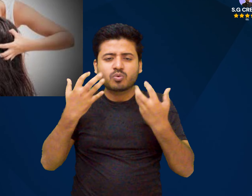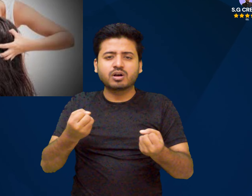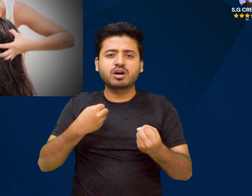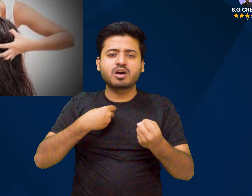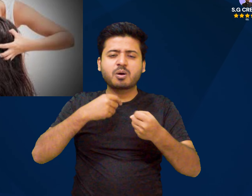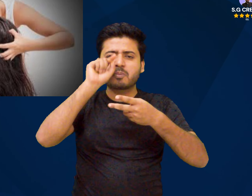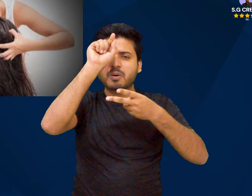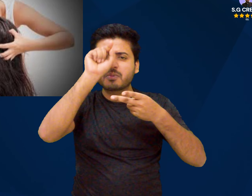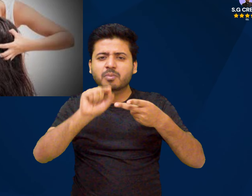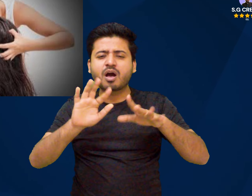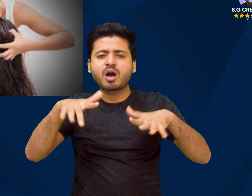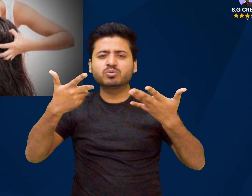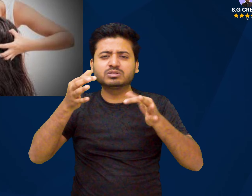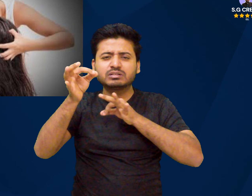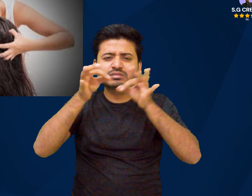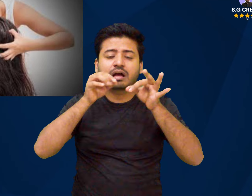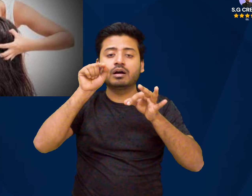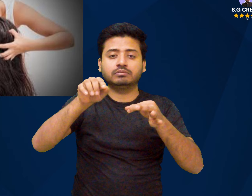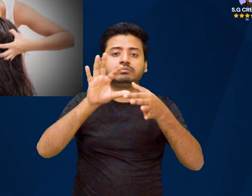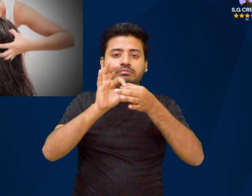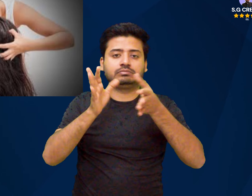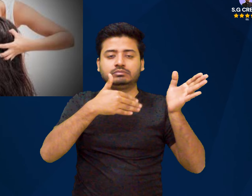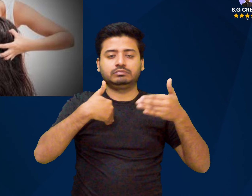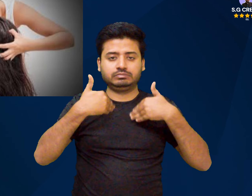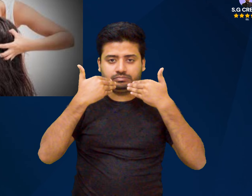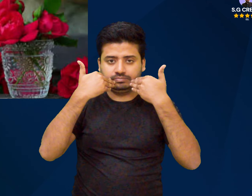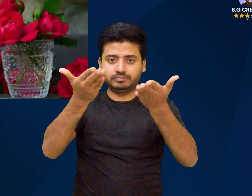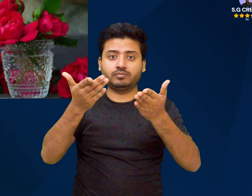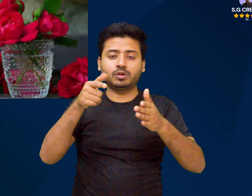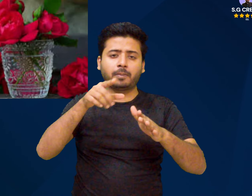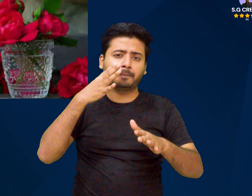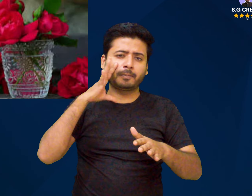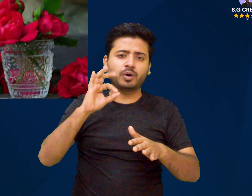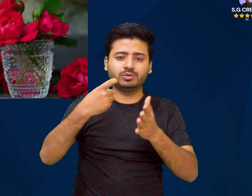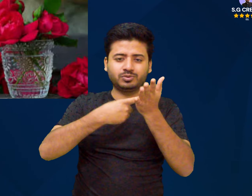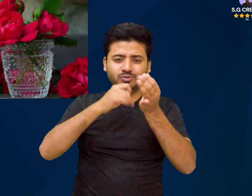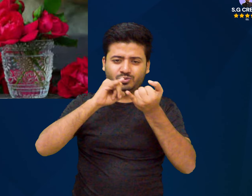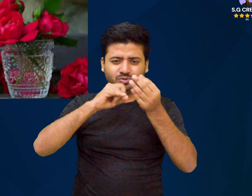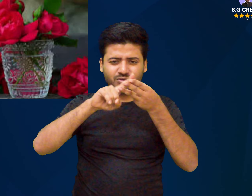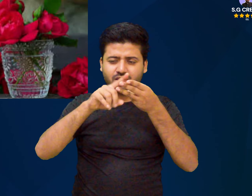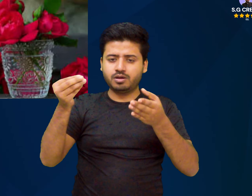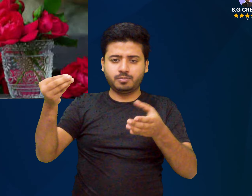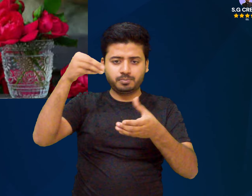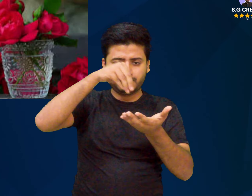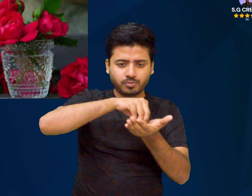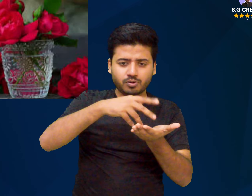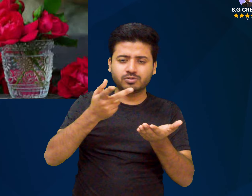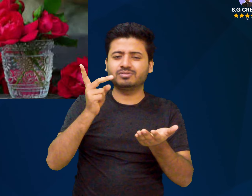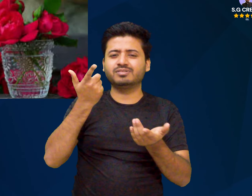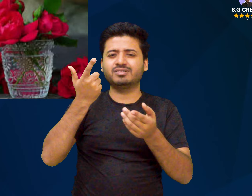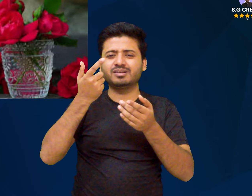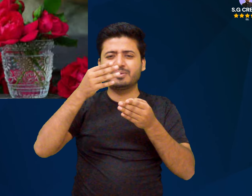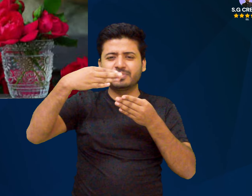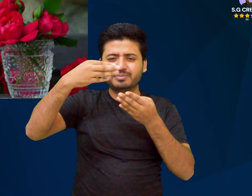it provides extreme growth is a misconception, but a healthy scalp is a prerequisite for good hair growth. Products